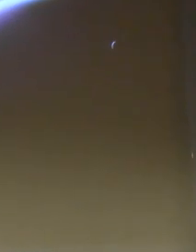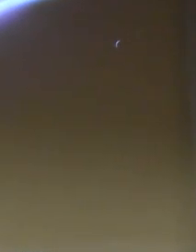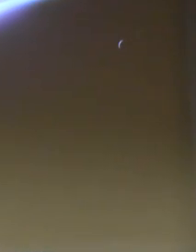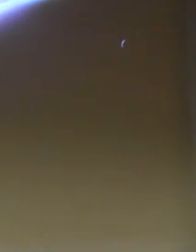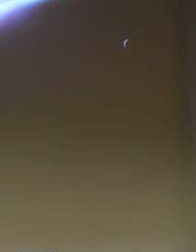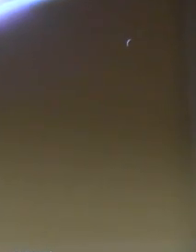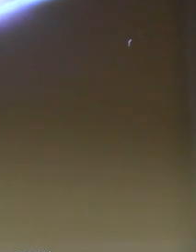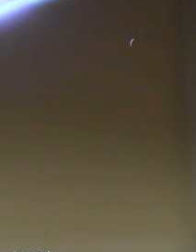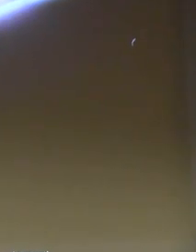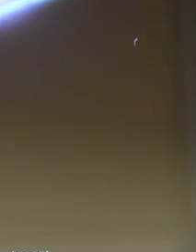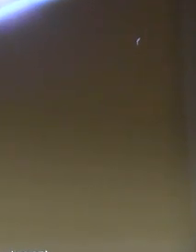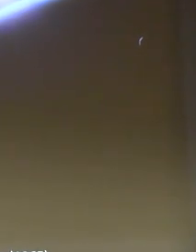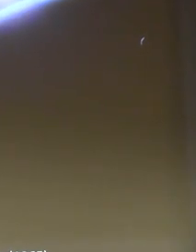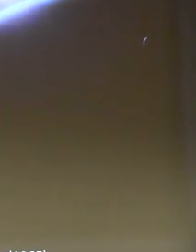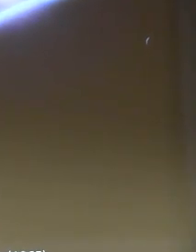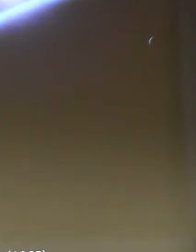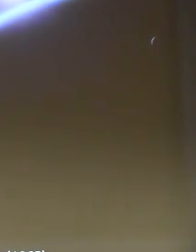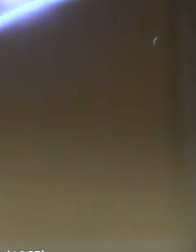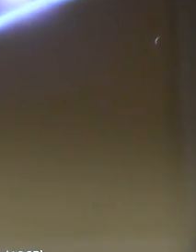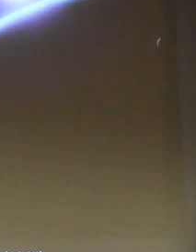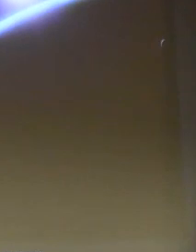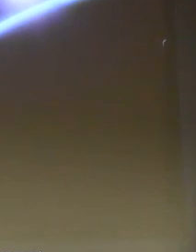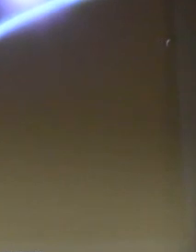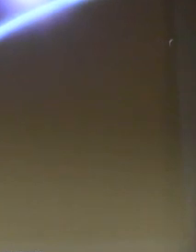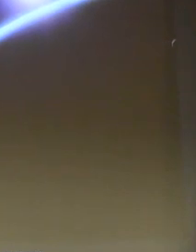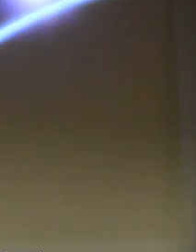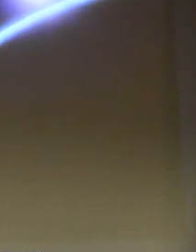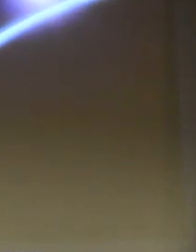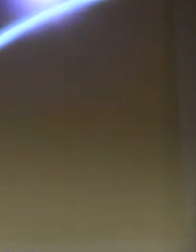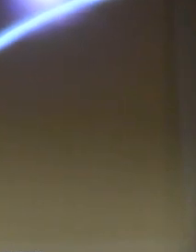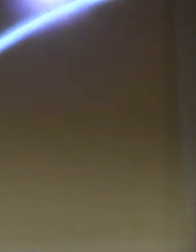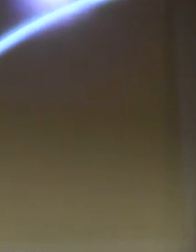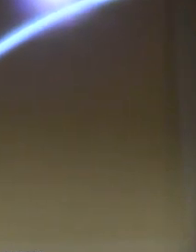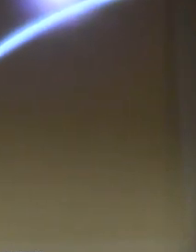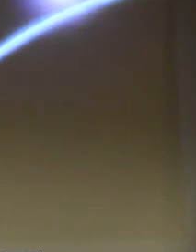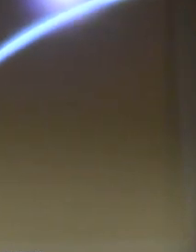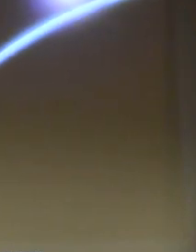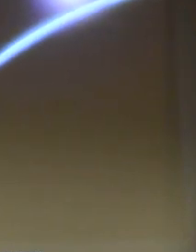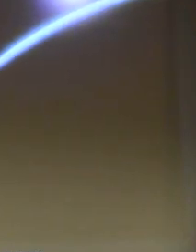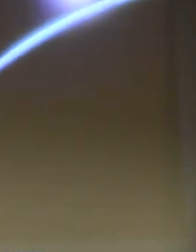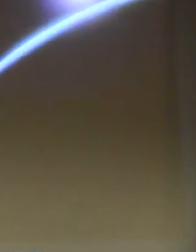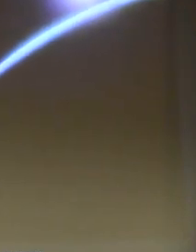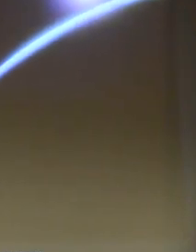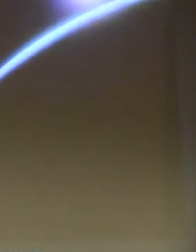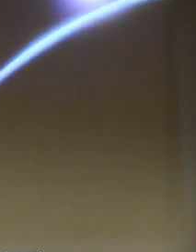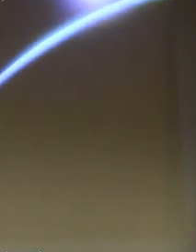shows up in just a moment. But we have Jupiter and many of its moons here.